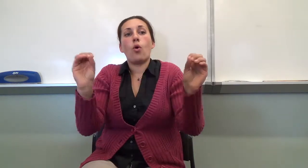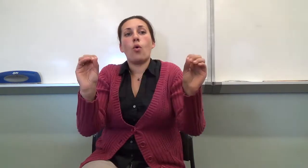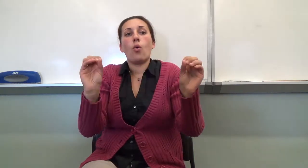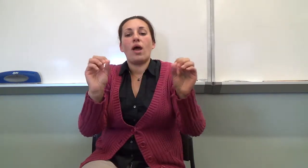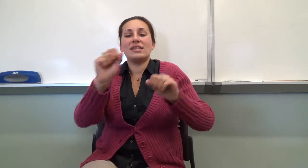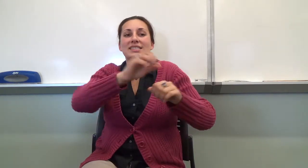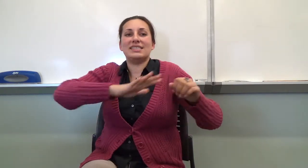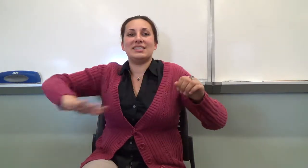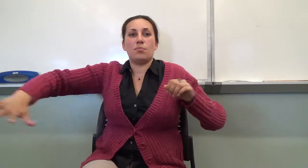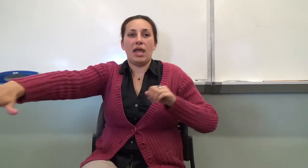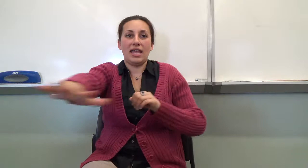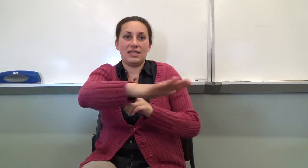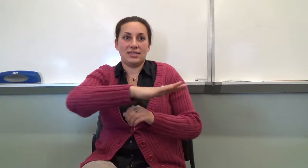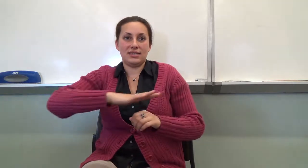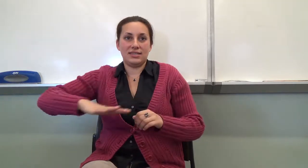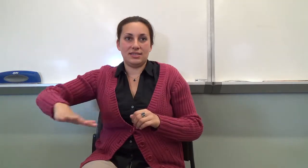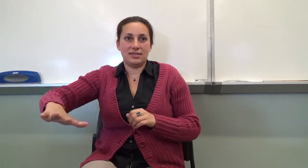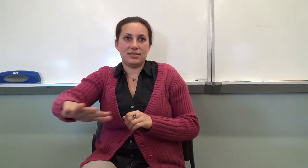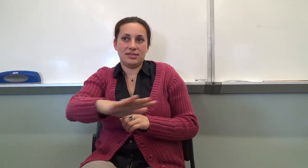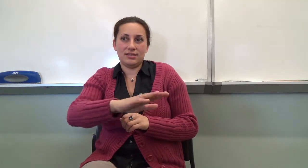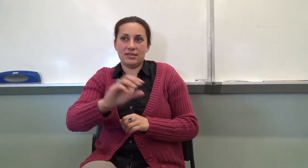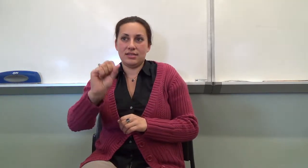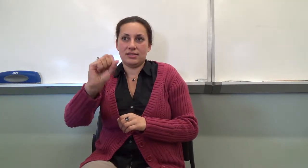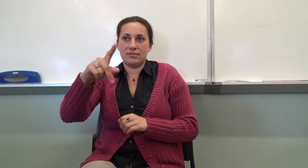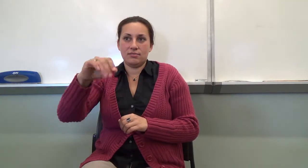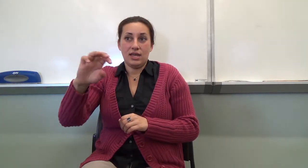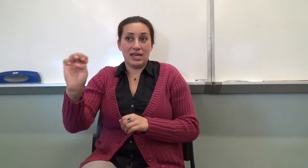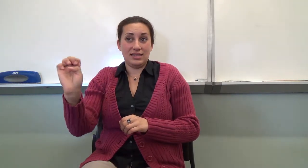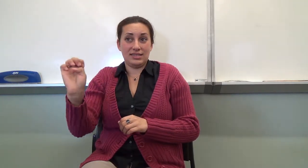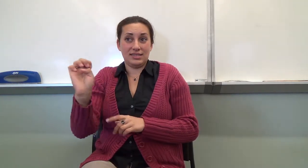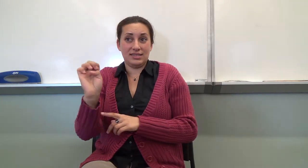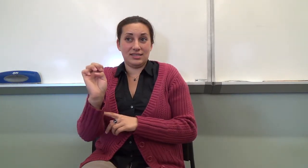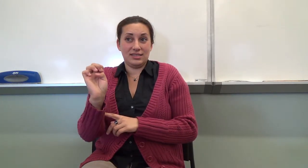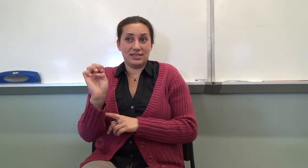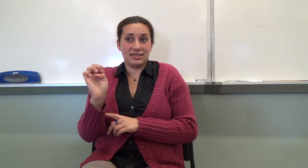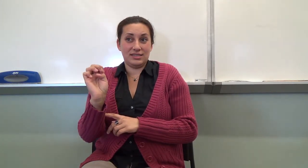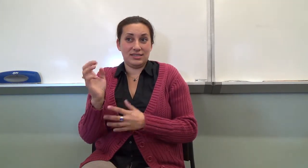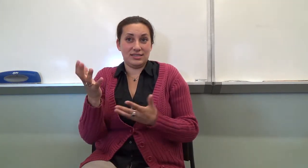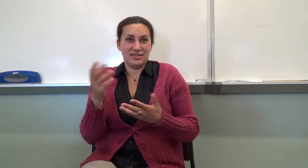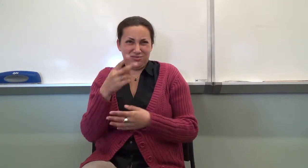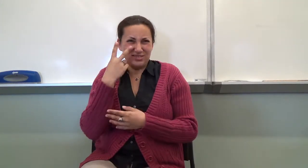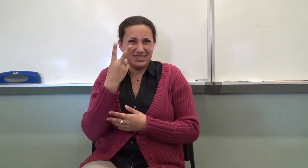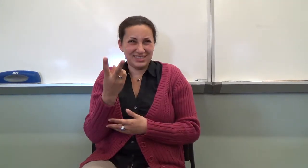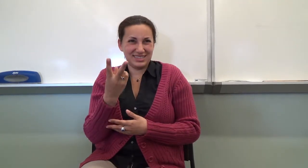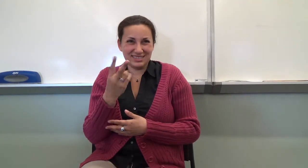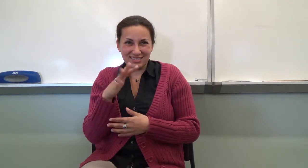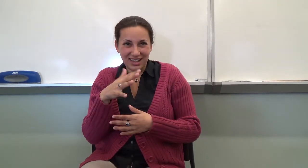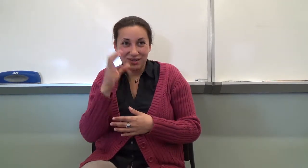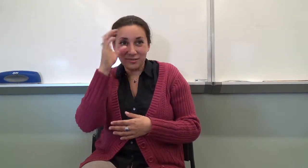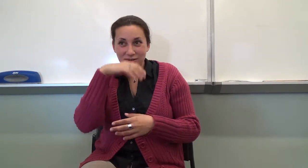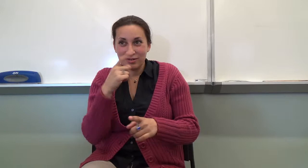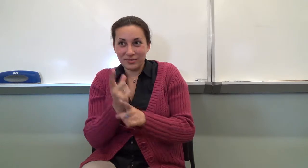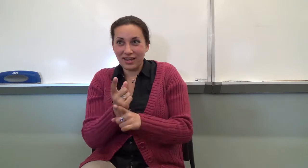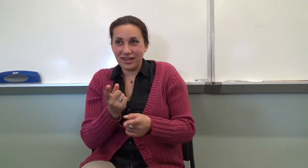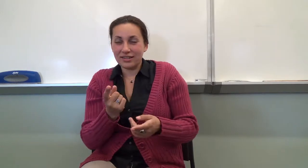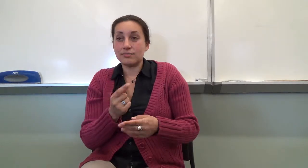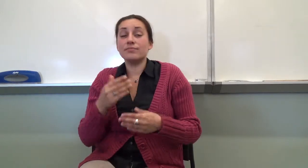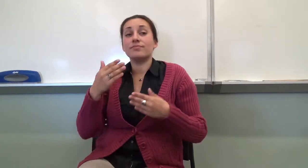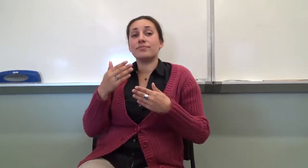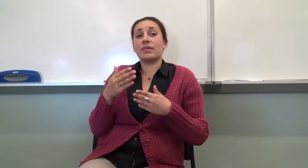So it's in your mouth. I don't understand that. See the problem now? Because the next logical statement is, then